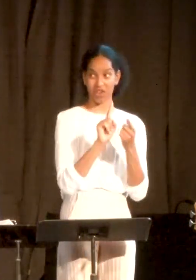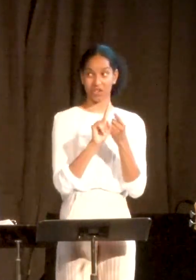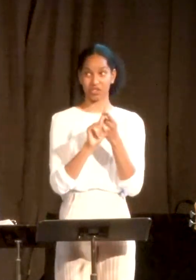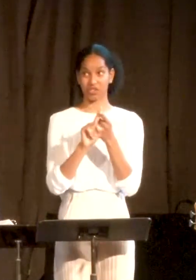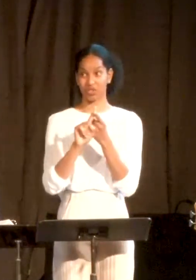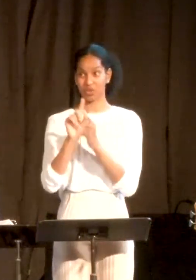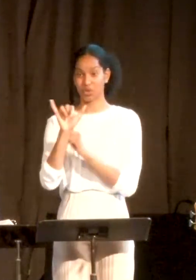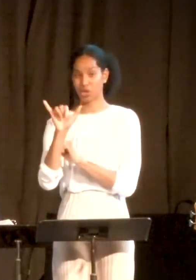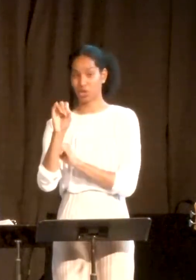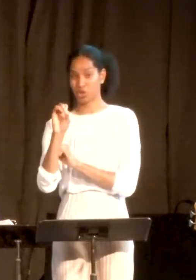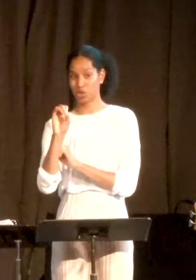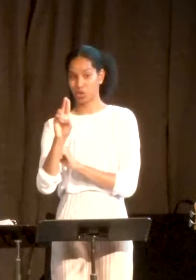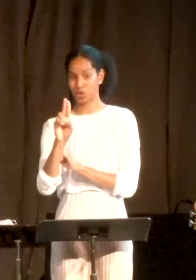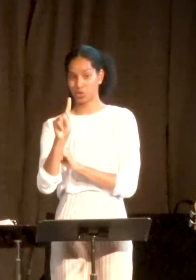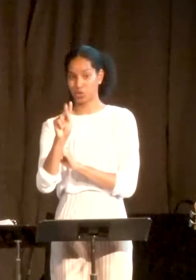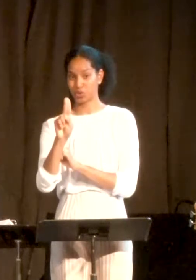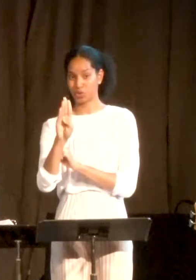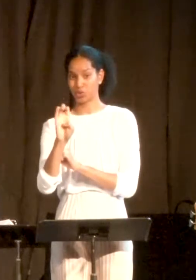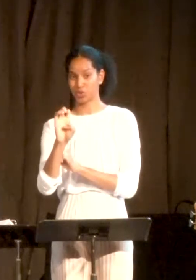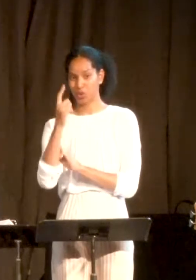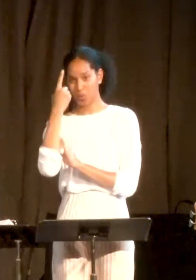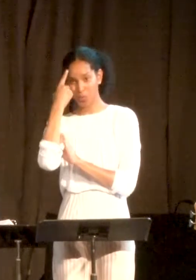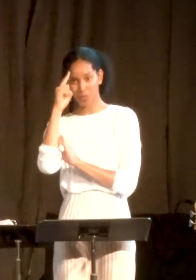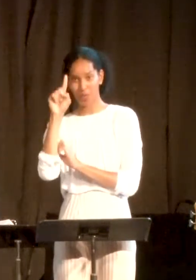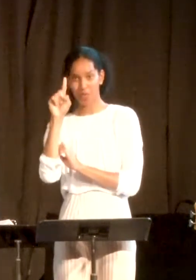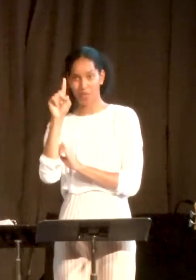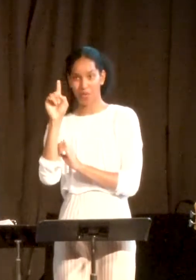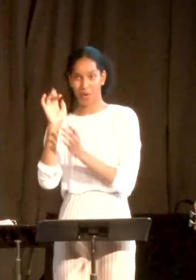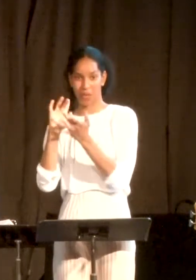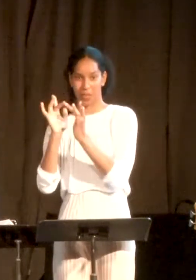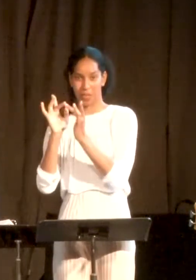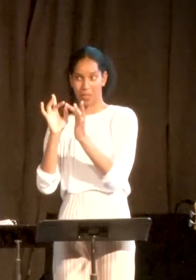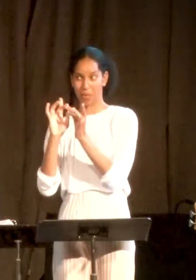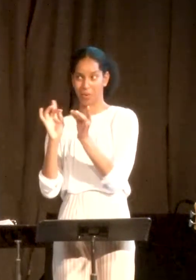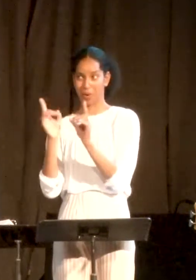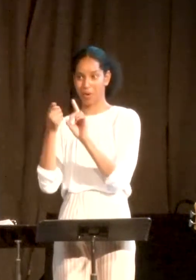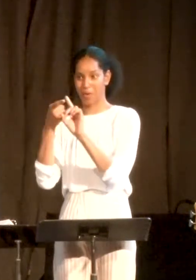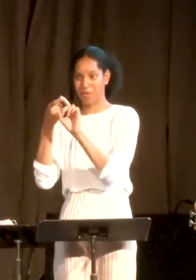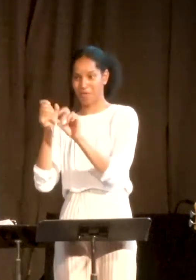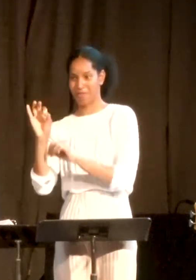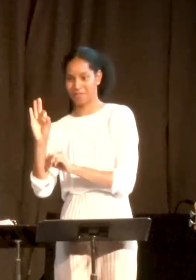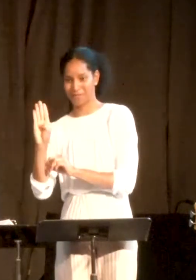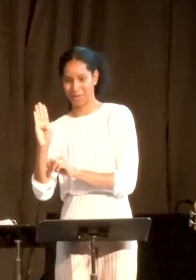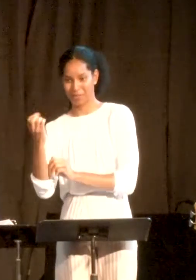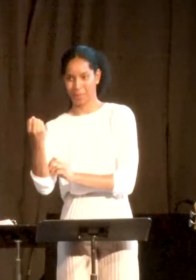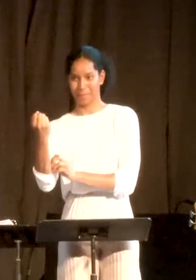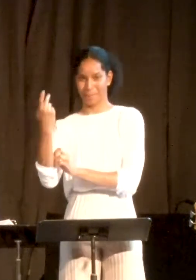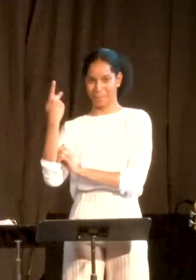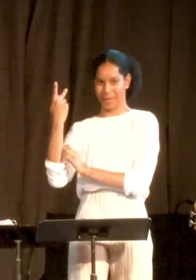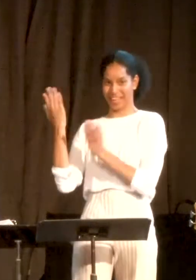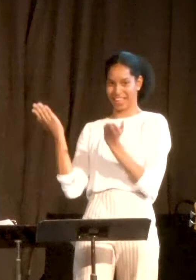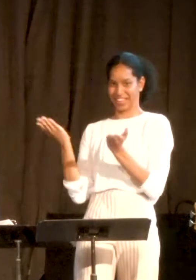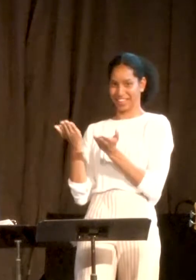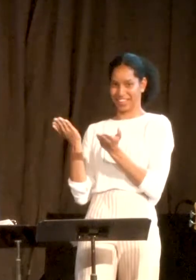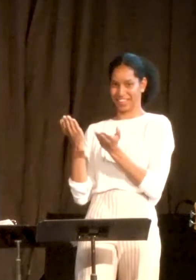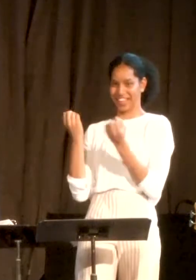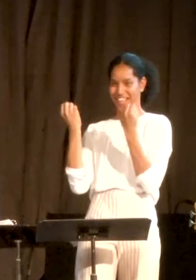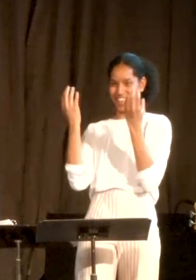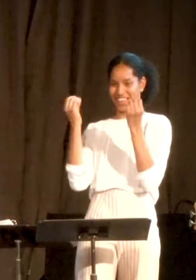to YouTube for the website. But then from Facebook, it comes back here.